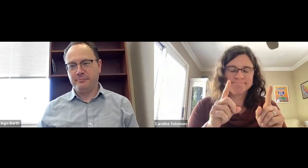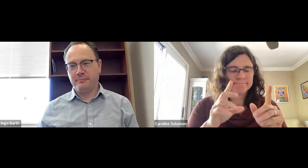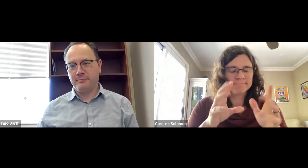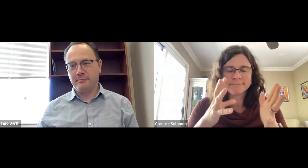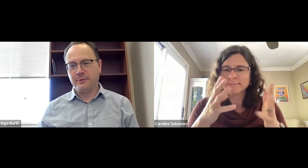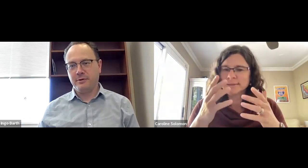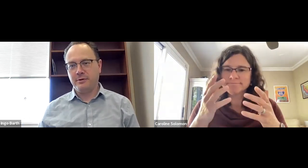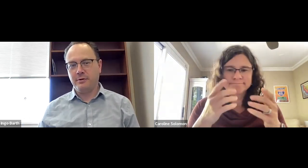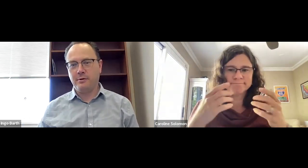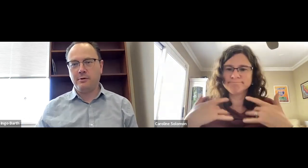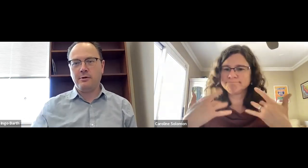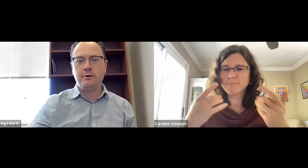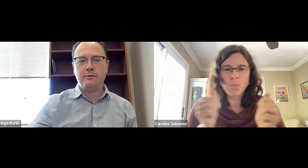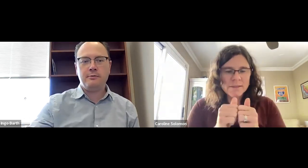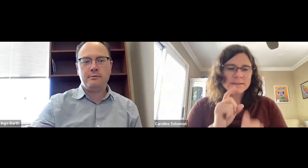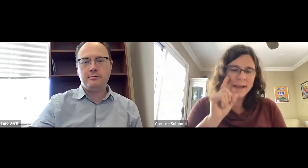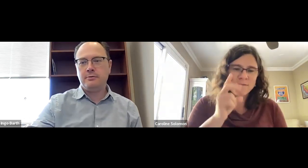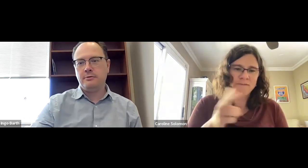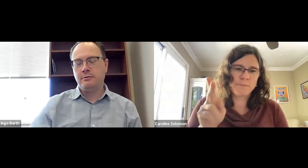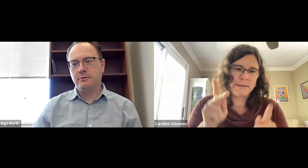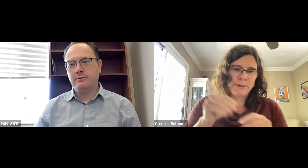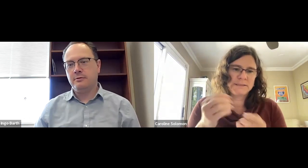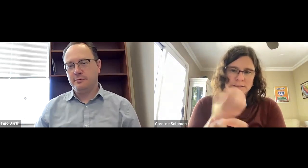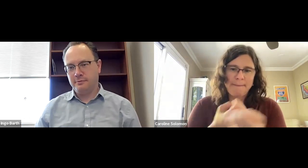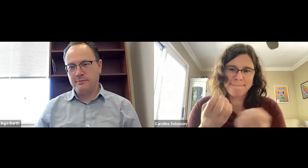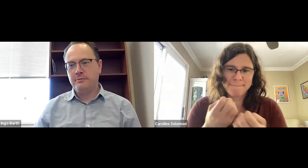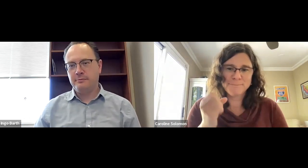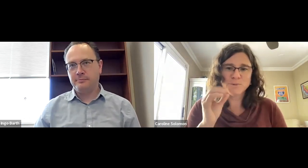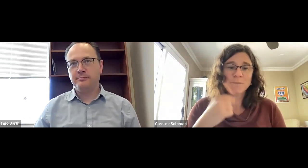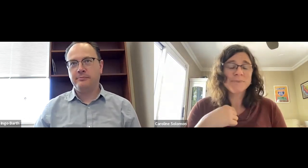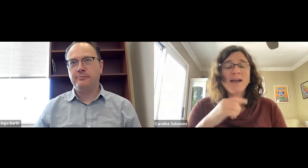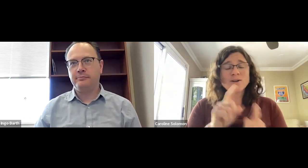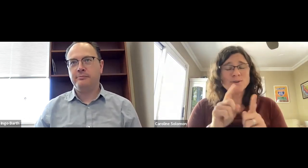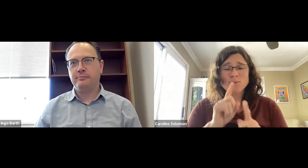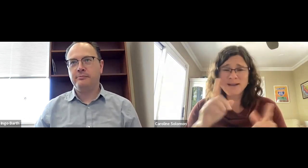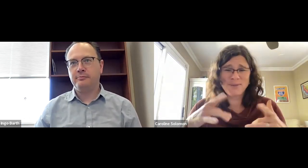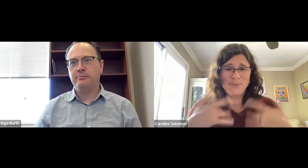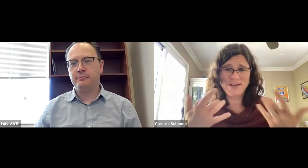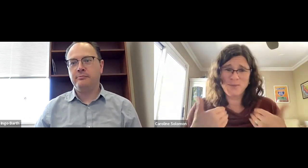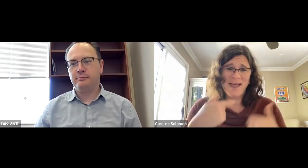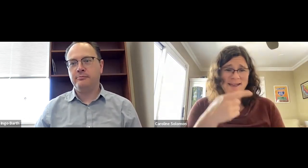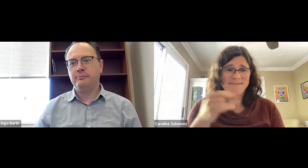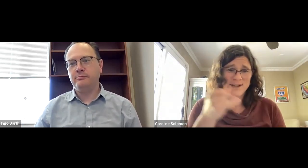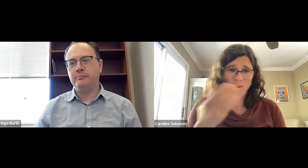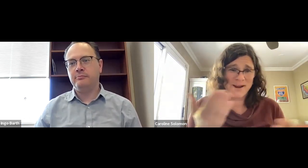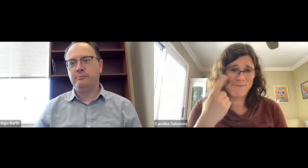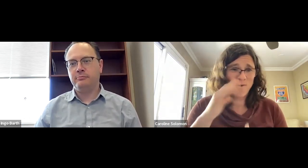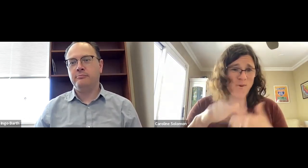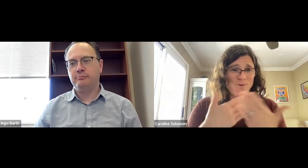me, oceanography. And I've been in the field for over 20 years. I'm working with deaf and hard of hearing people in STEM. I'm very excited to have you